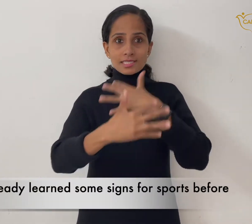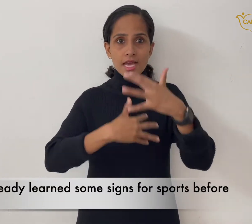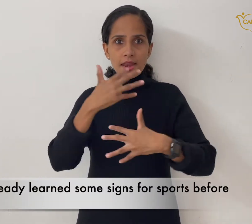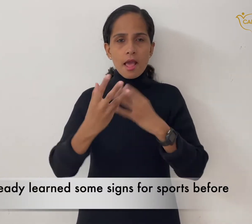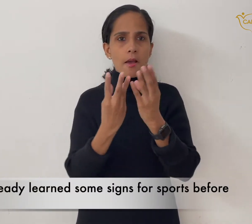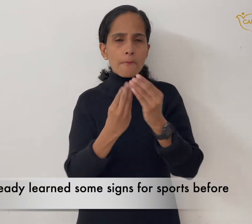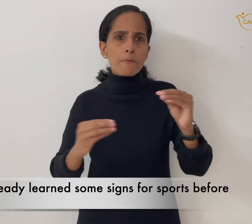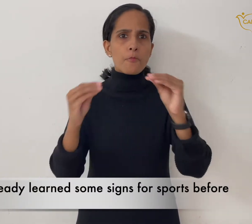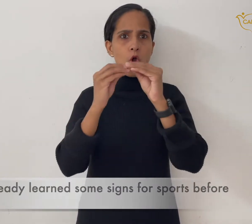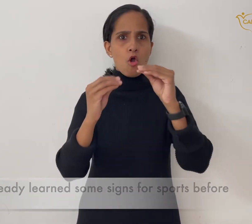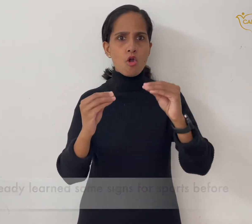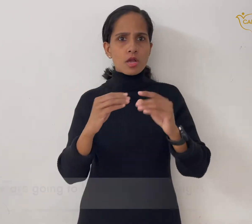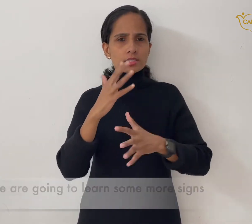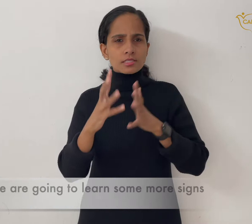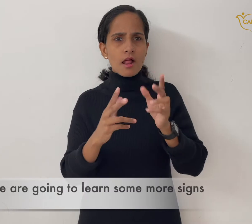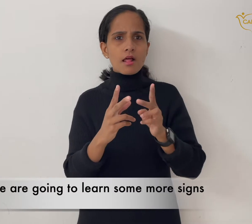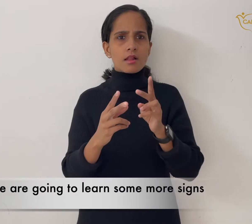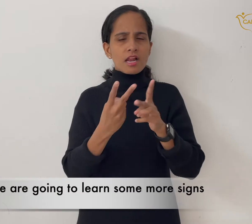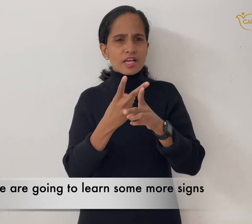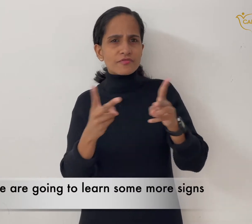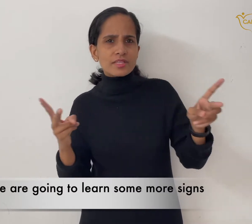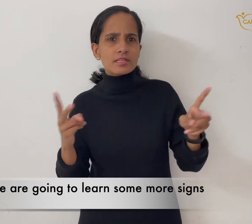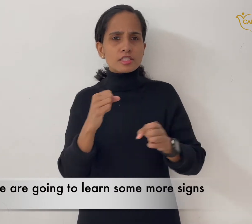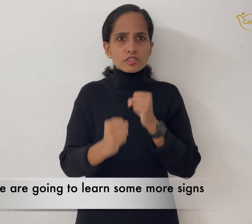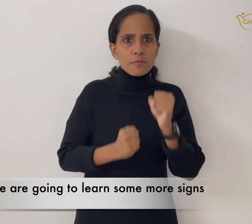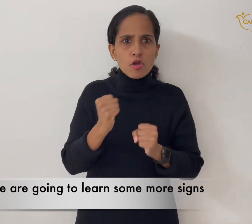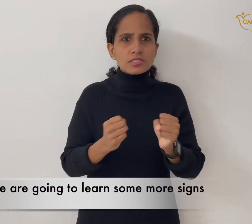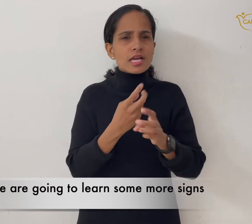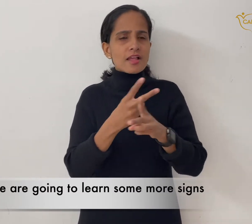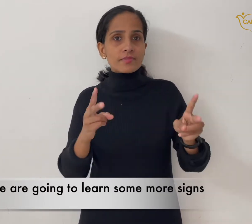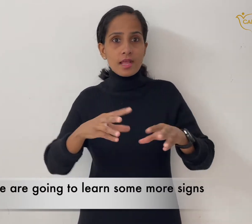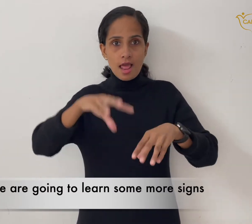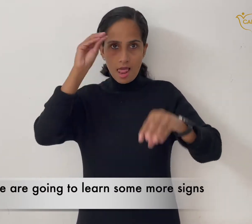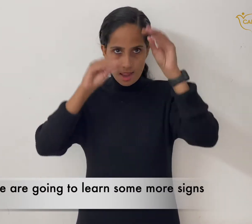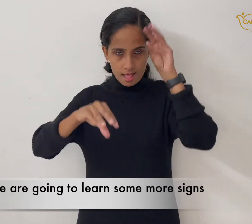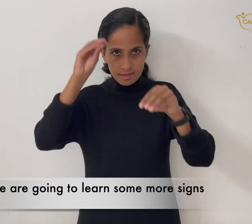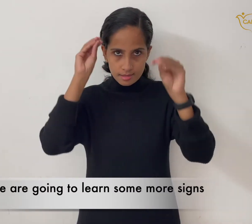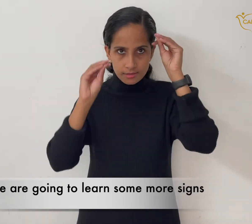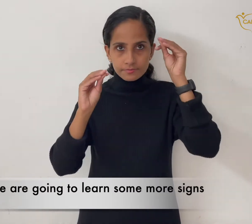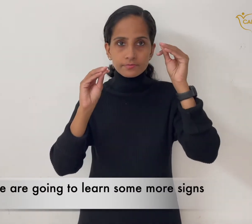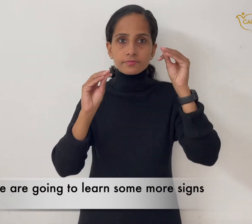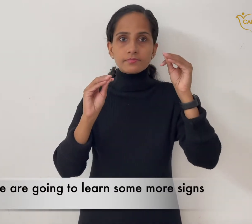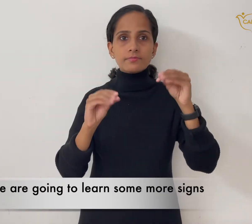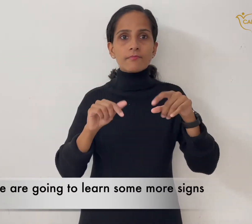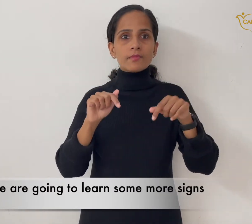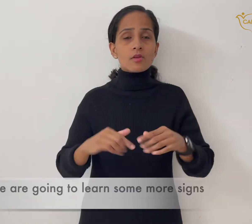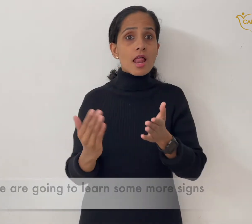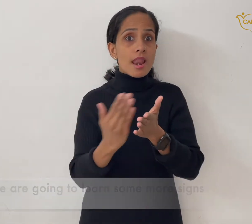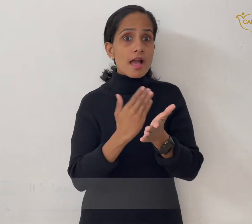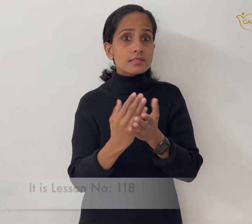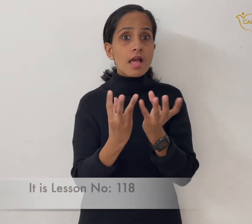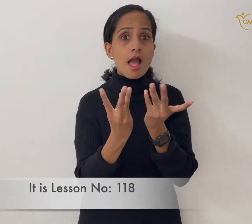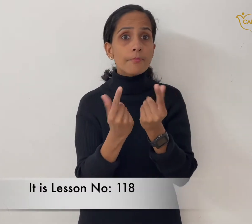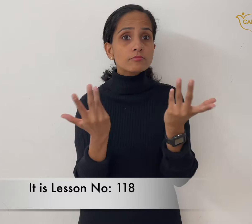for sports before. Now we are going to learn some more signs. It's lesson number